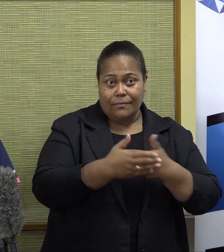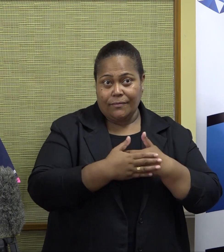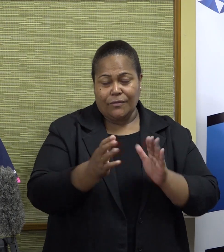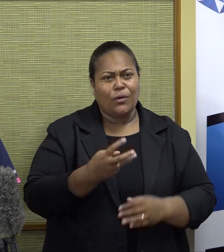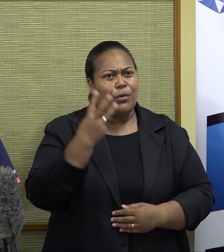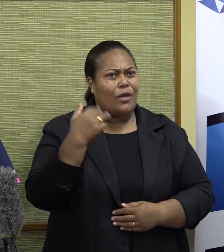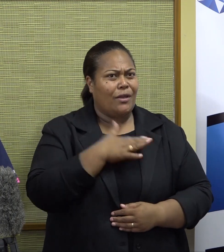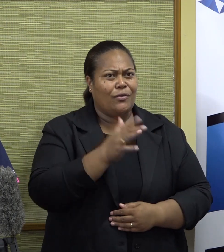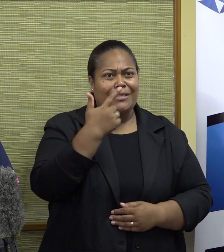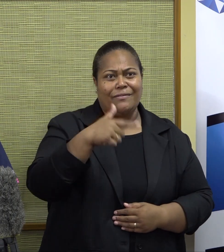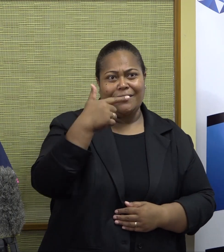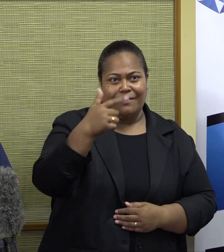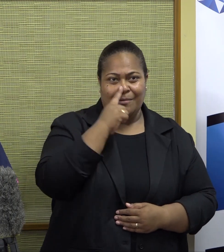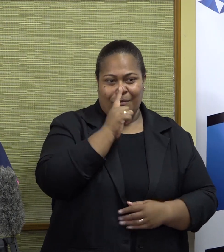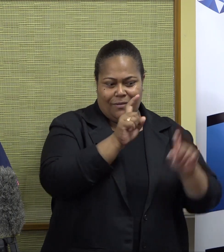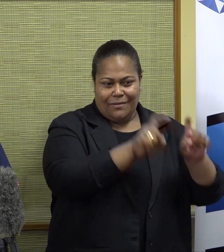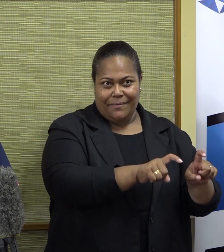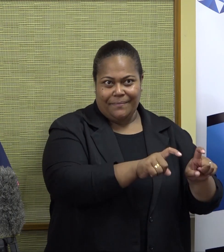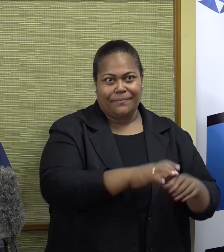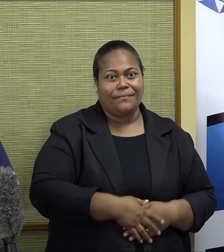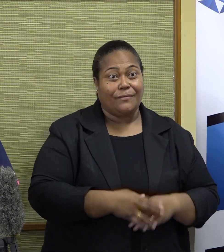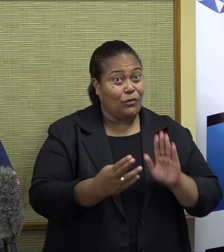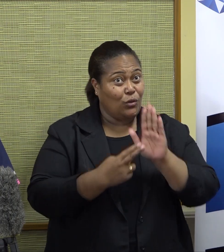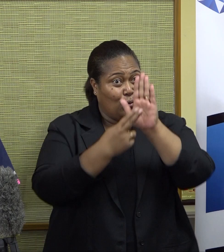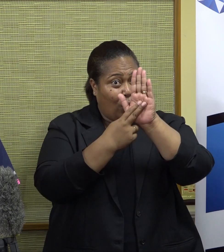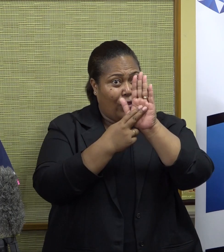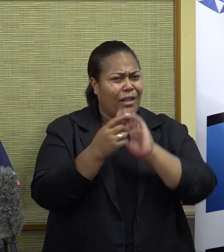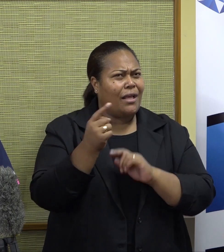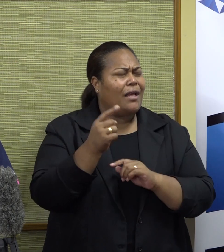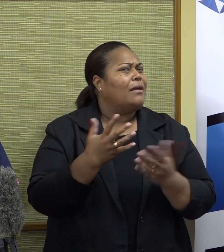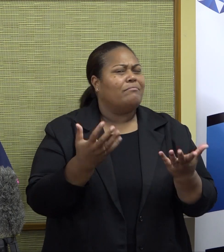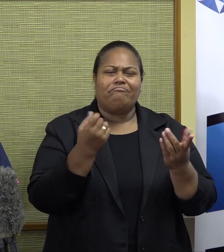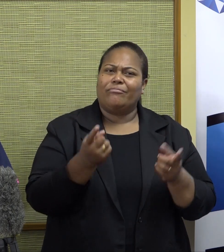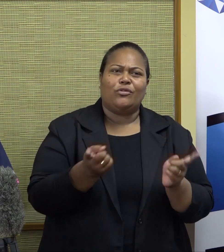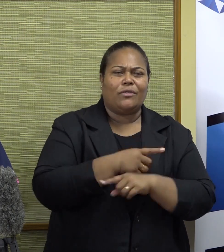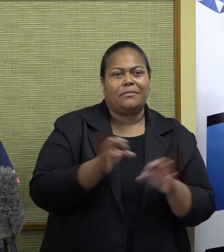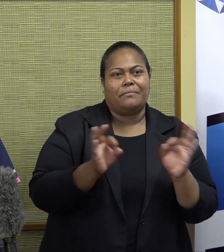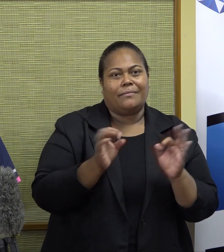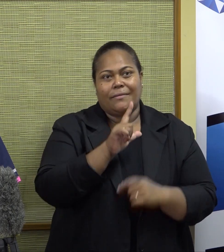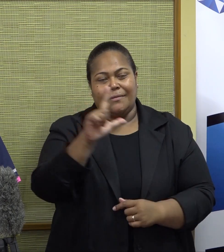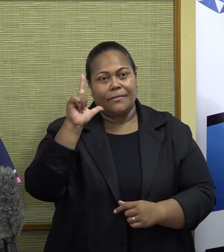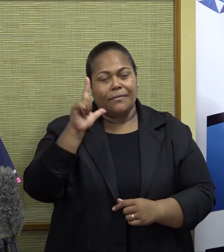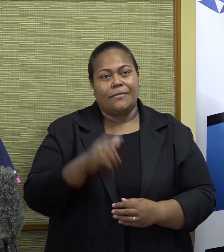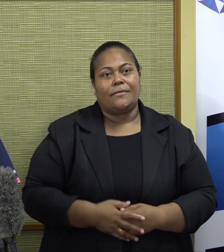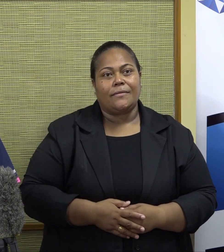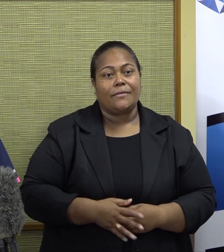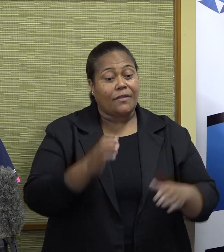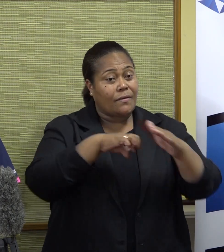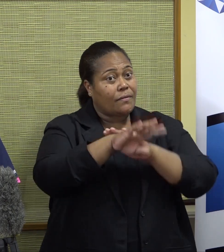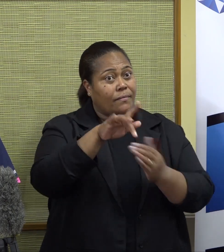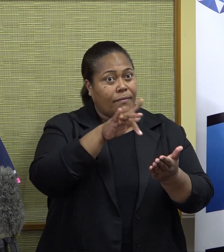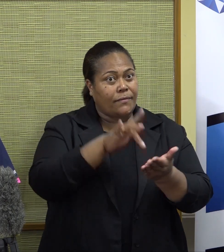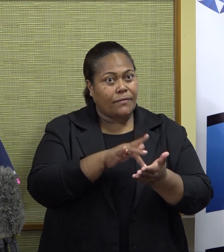with 377 evacuees. For the Northern Division, no change as well from yesterday. Evacuation